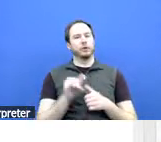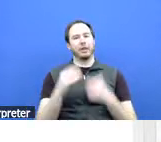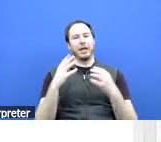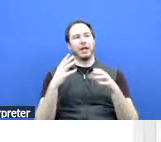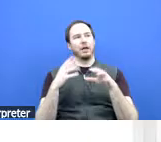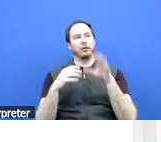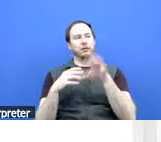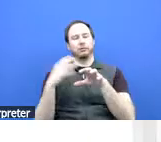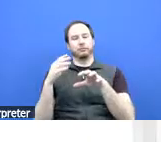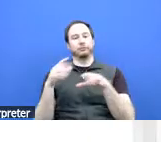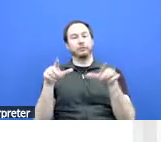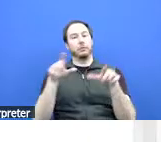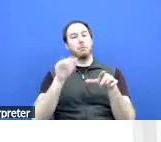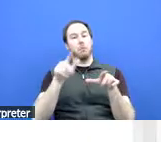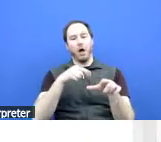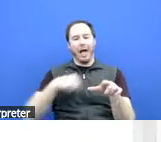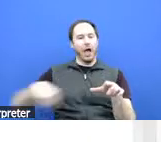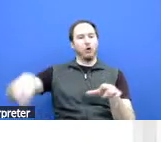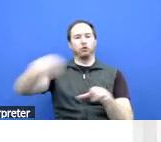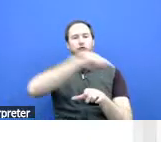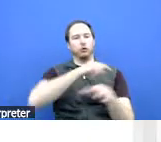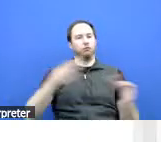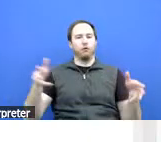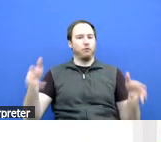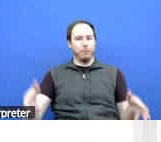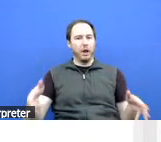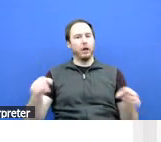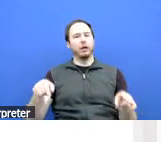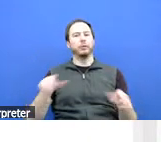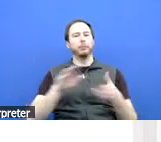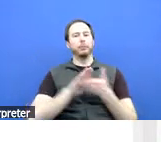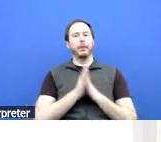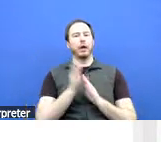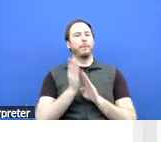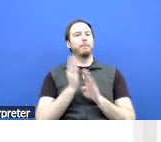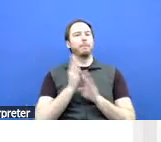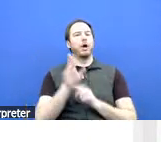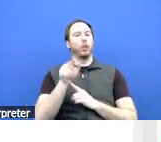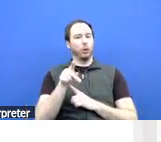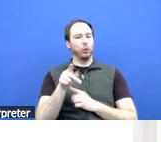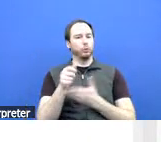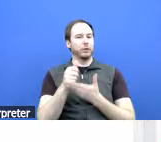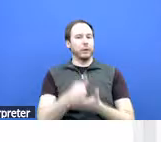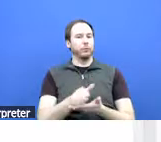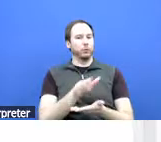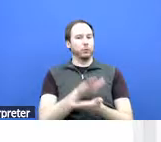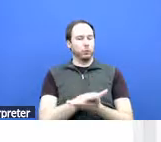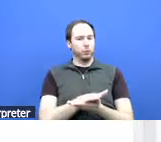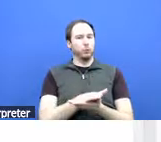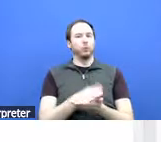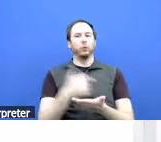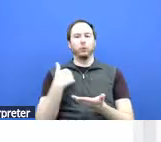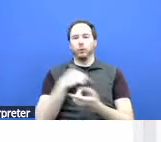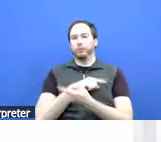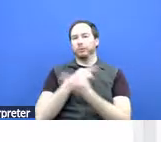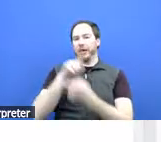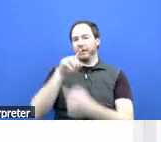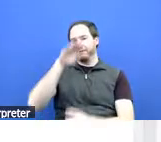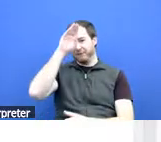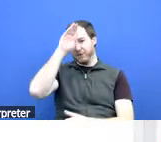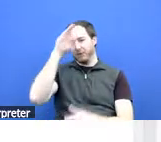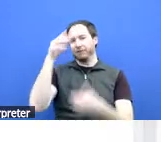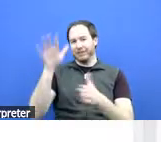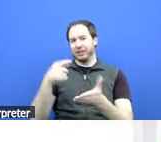however, will remain unchanged and will be used as a bus loop to serve the school. We have met with the fire marshal